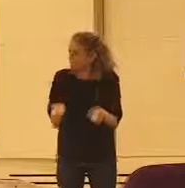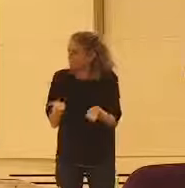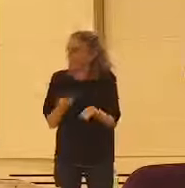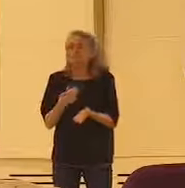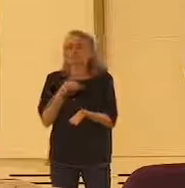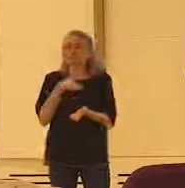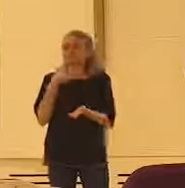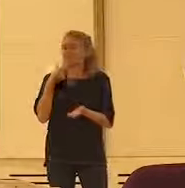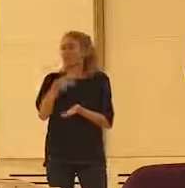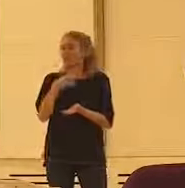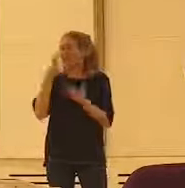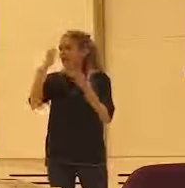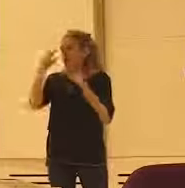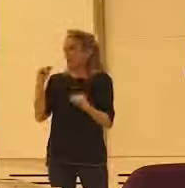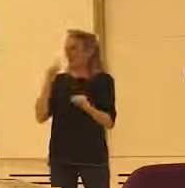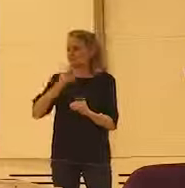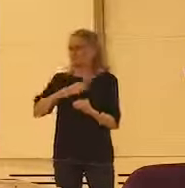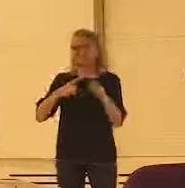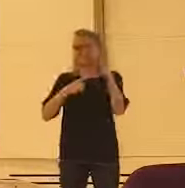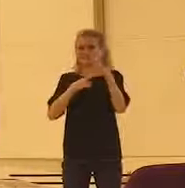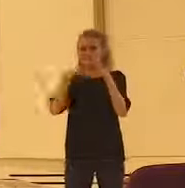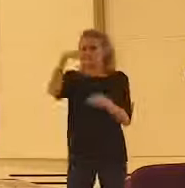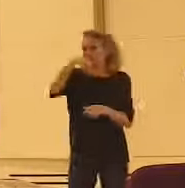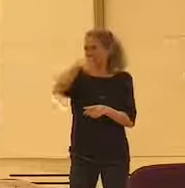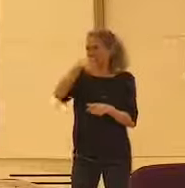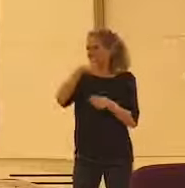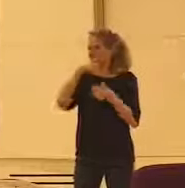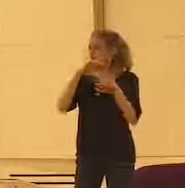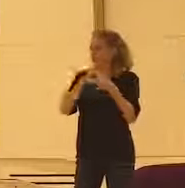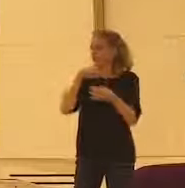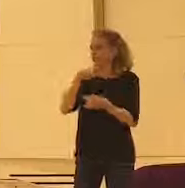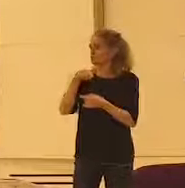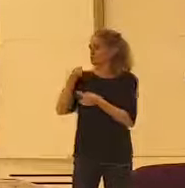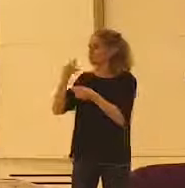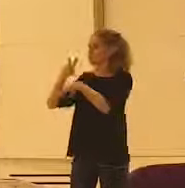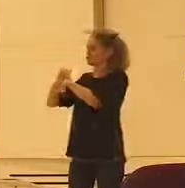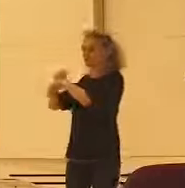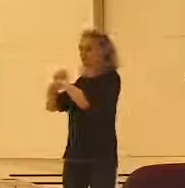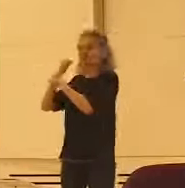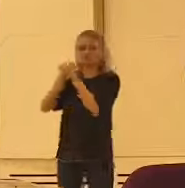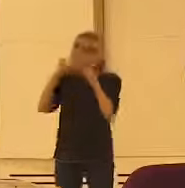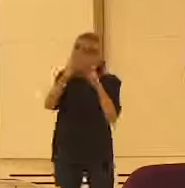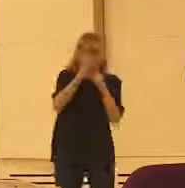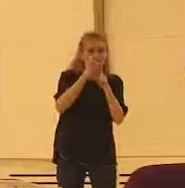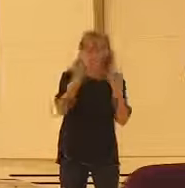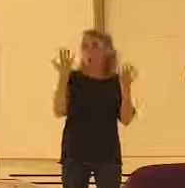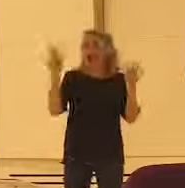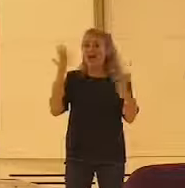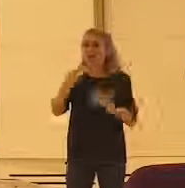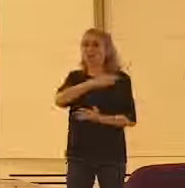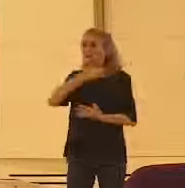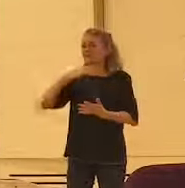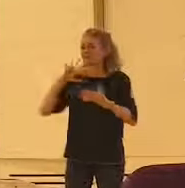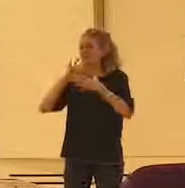there, they don't know. So there needs to be education, that's really important. So doctors,